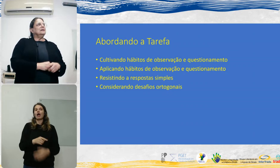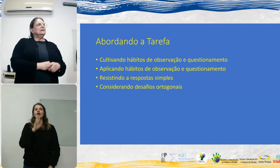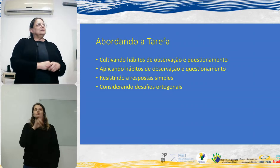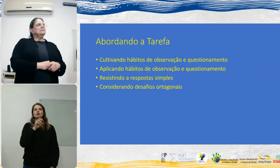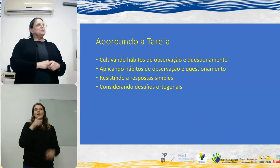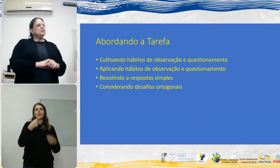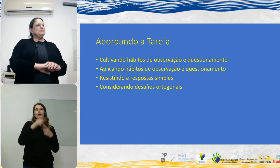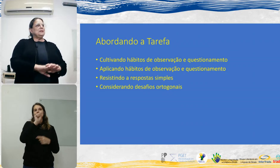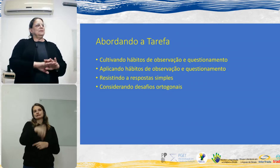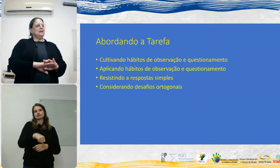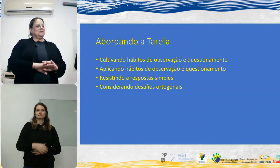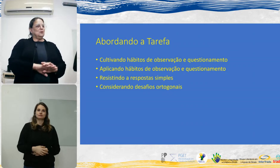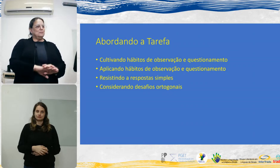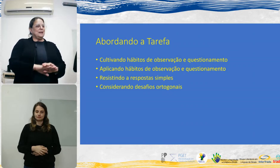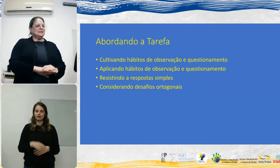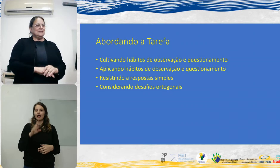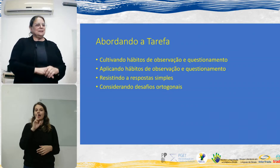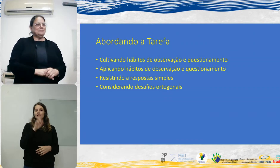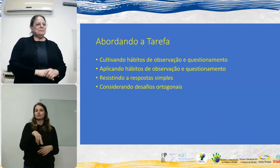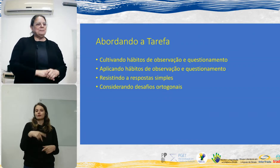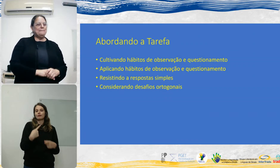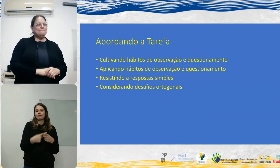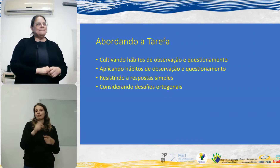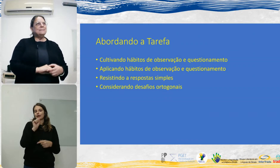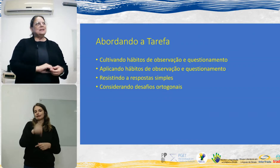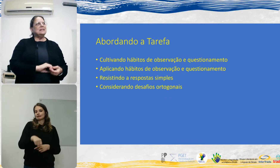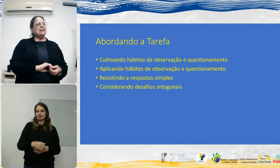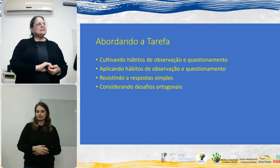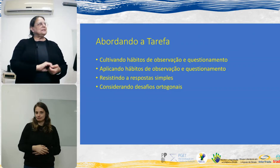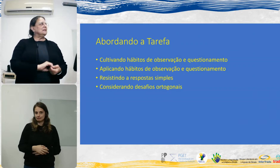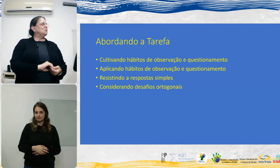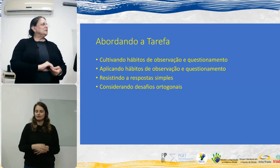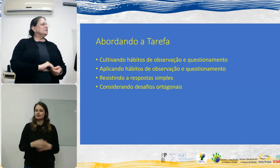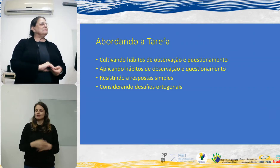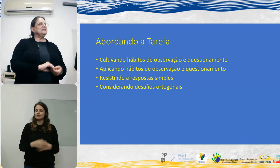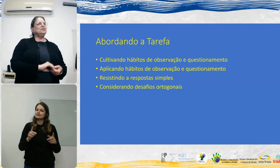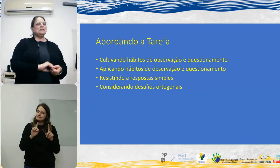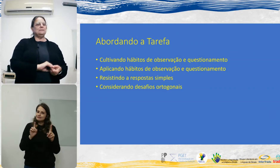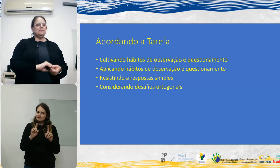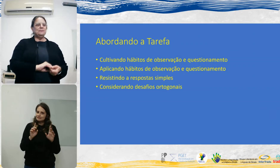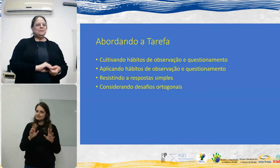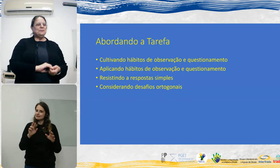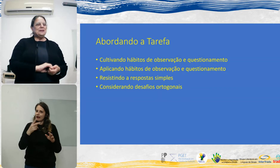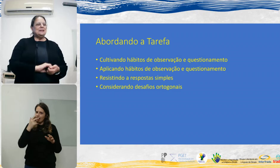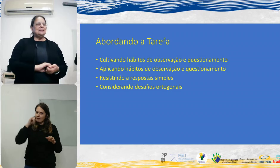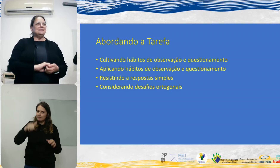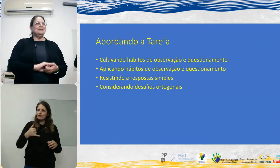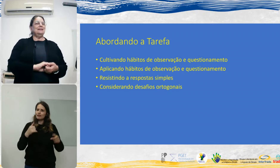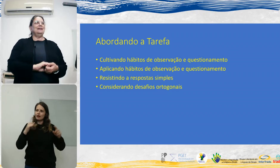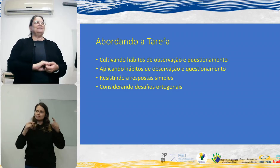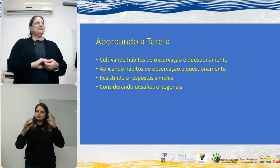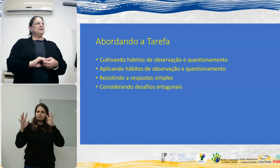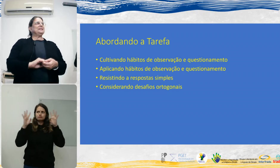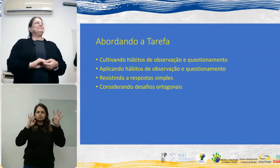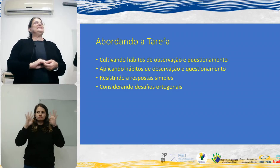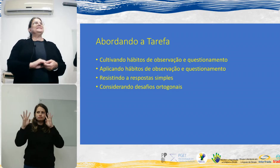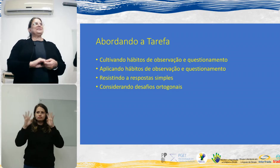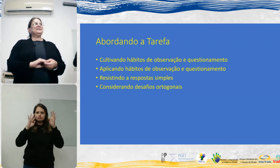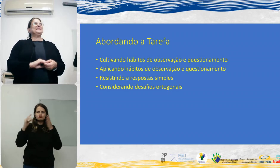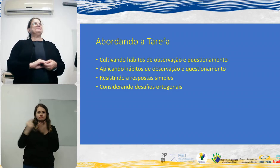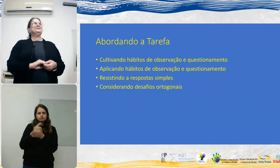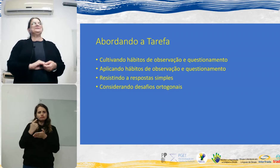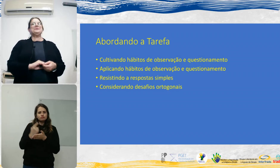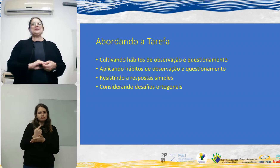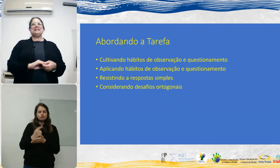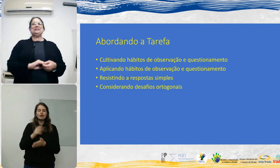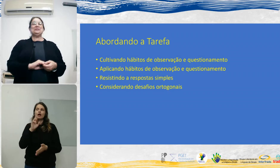And push beyond that, go past that. And the last thing I want to mention, I've never explained this